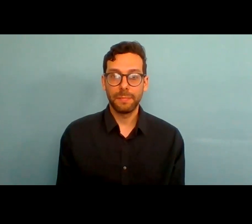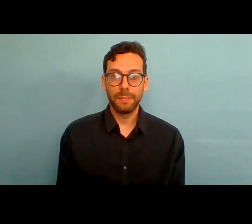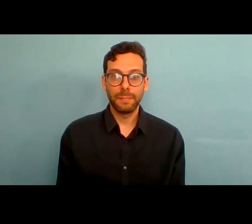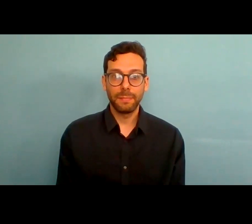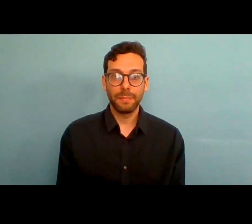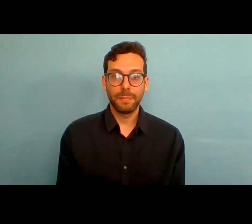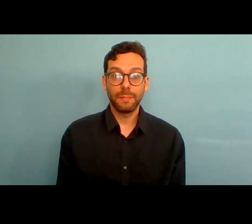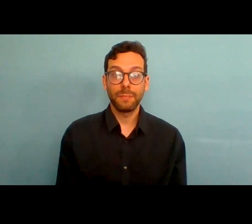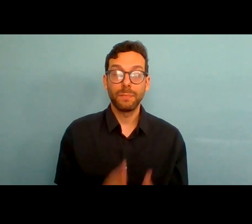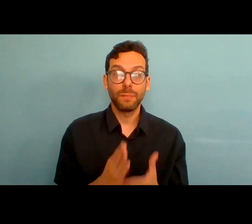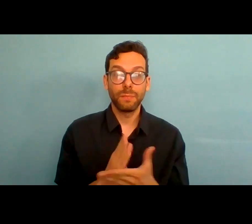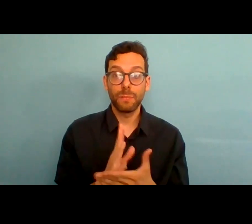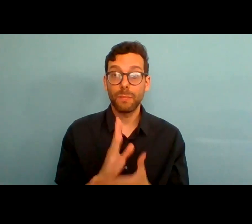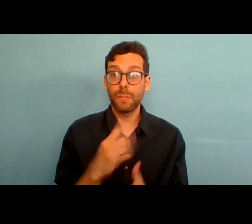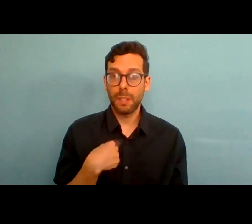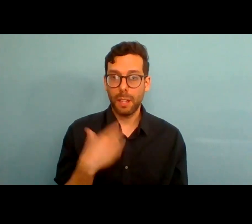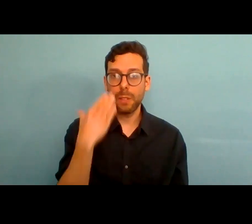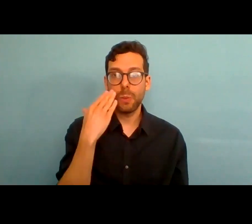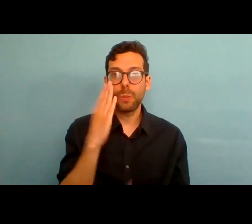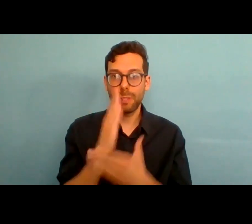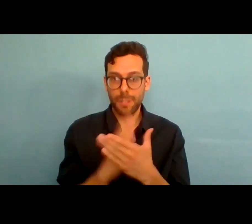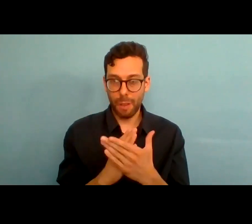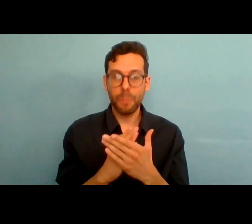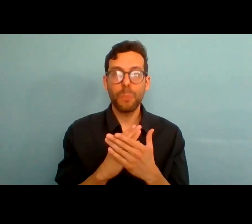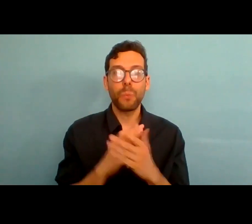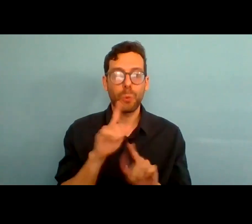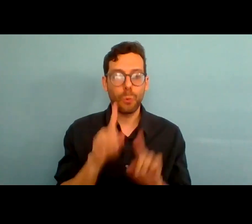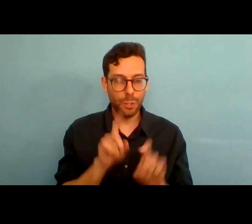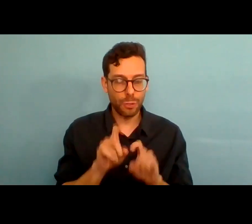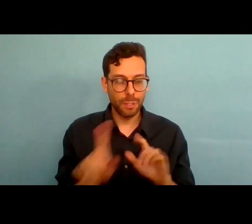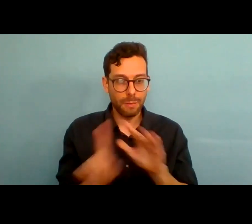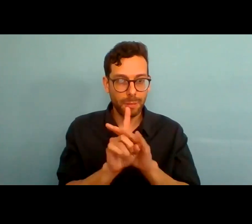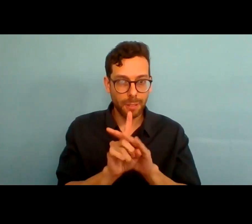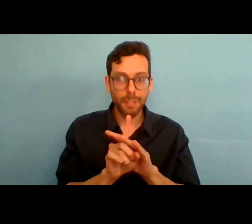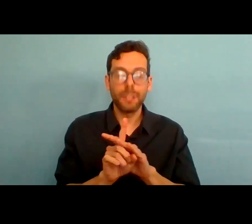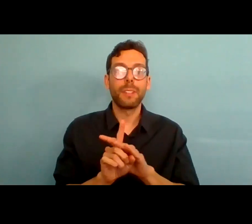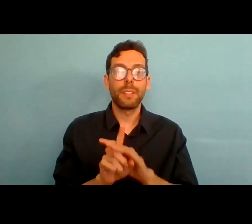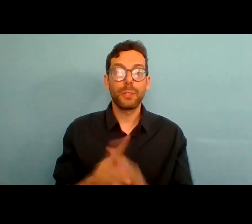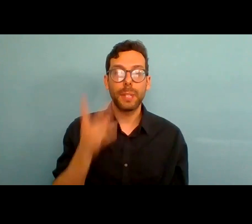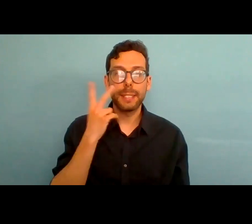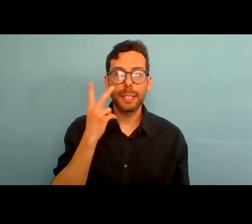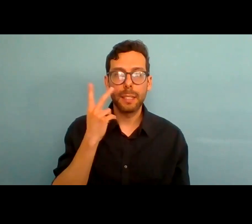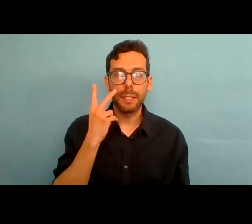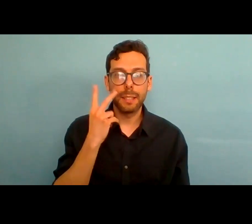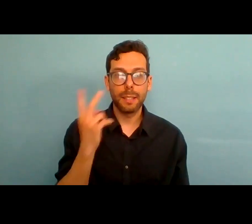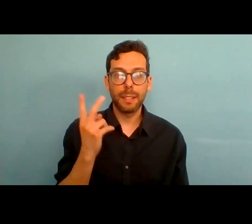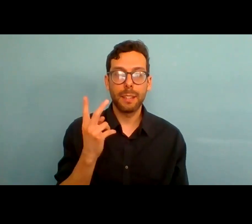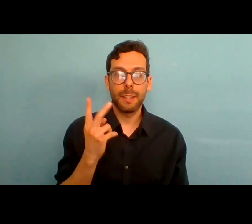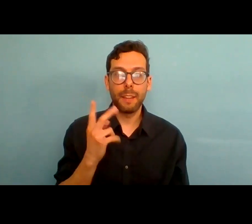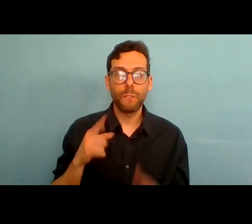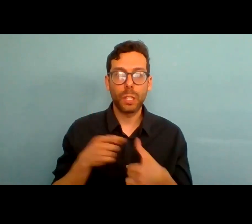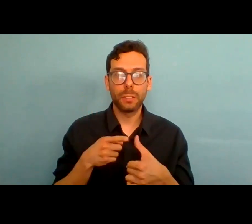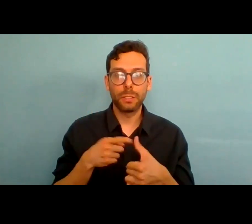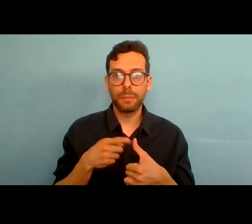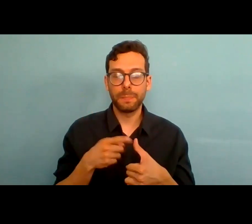All right, and so I know we've got some questions coming in. And so let's see, I am going to start with,